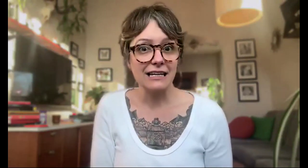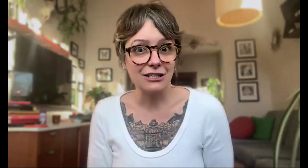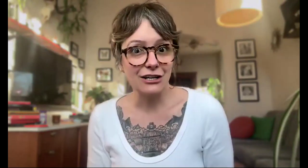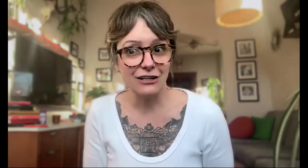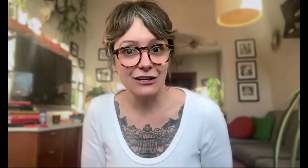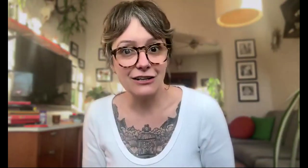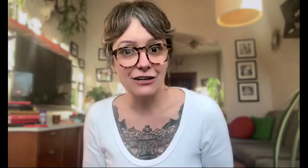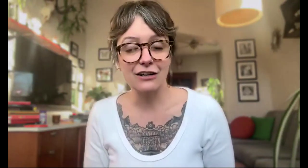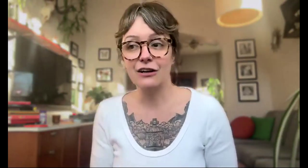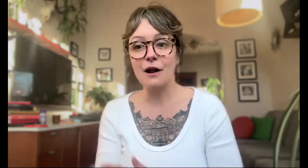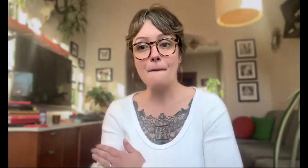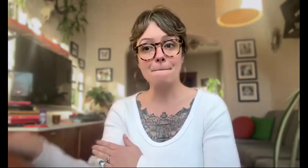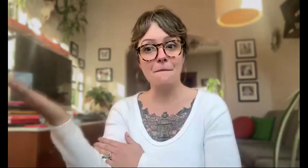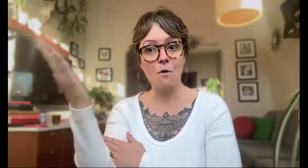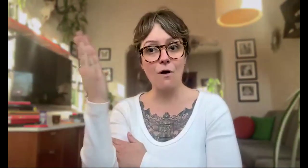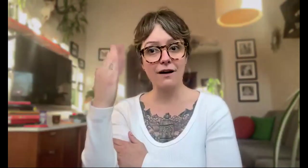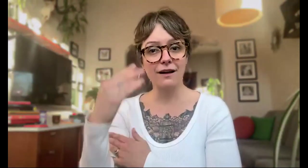It's a good, good, good, good.